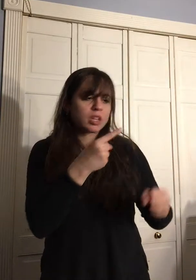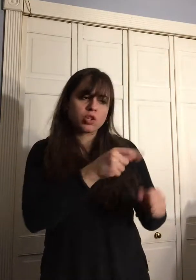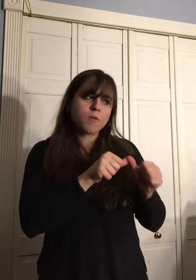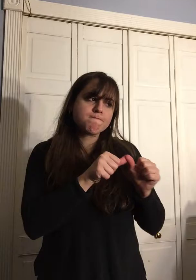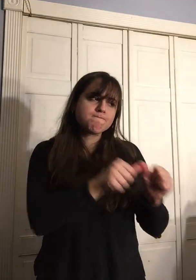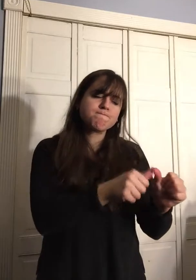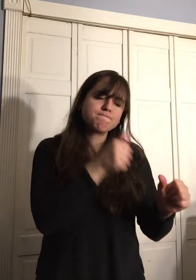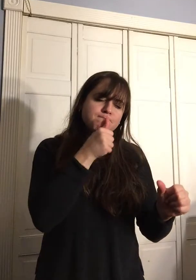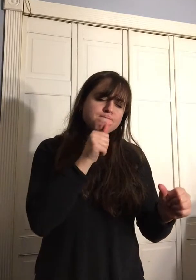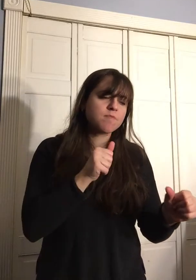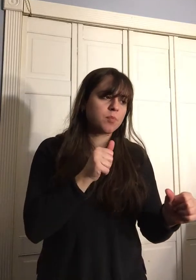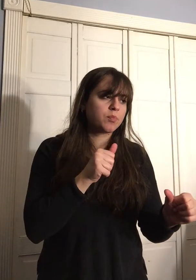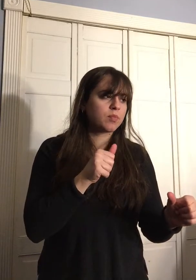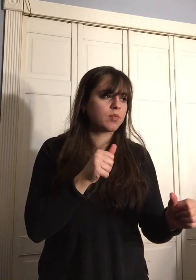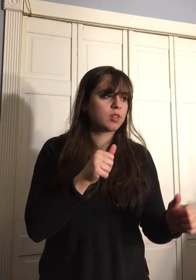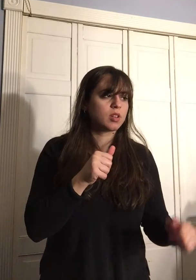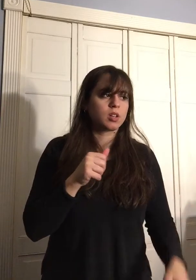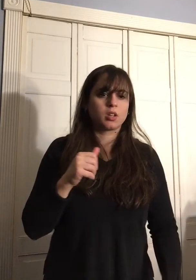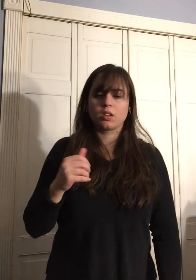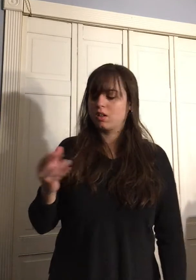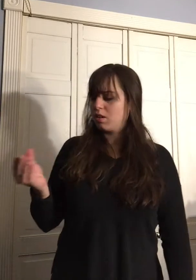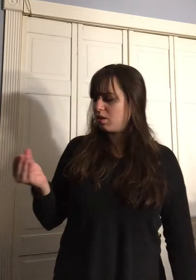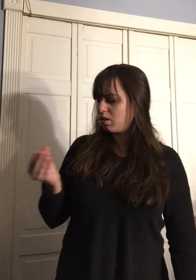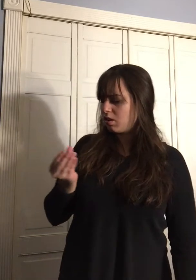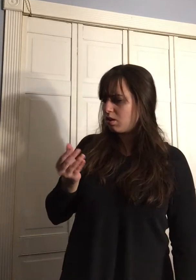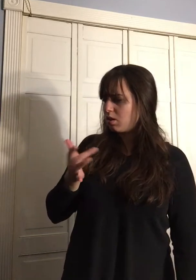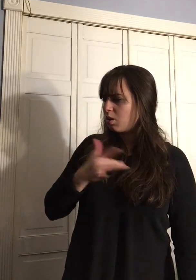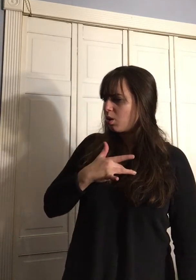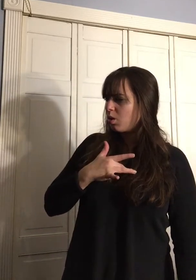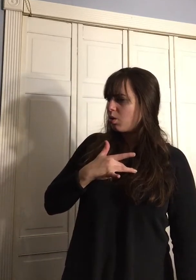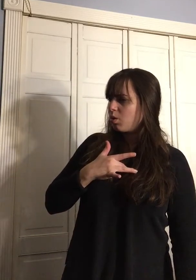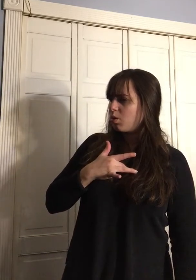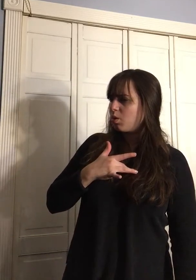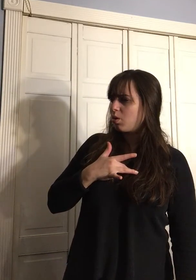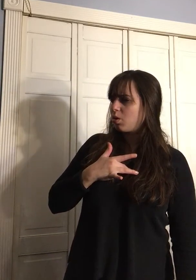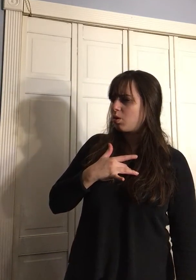small boiled egg and said, "This will give you strength to keep going."